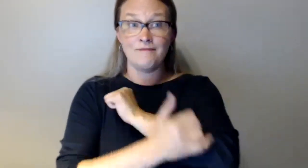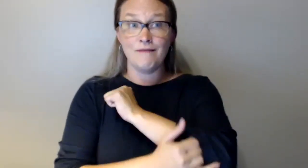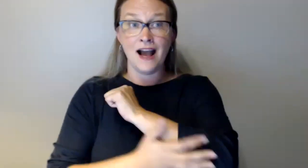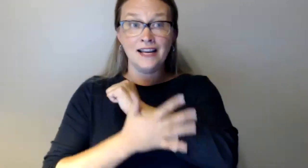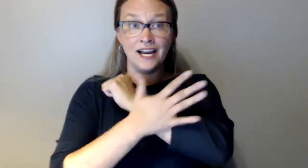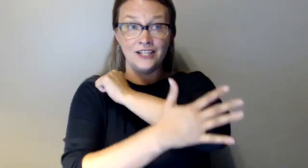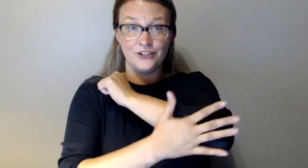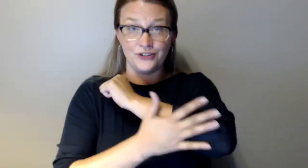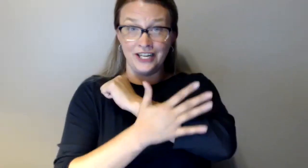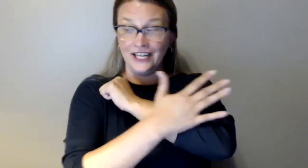and my country,